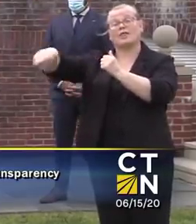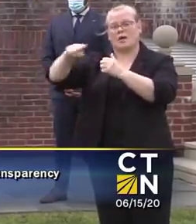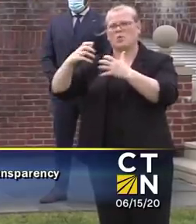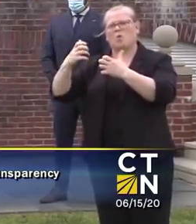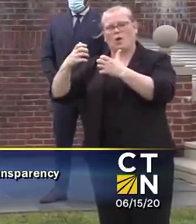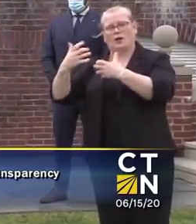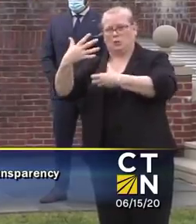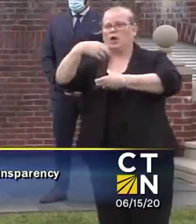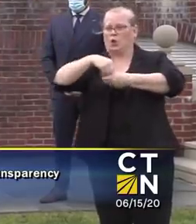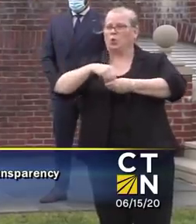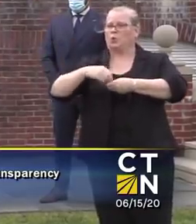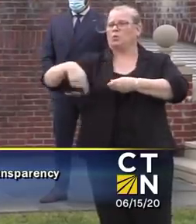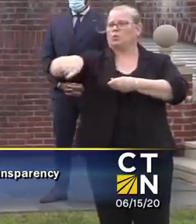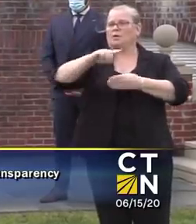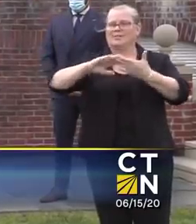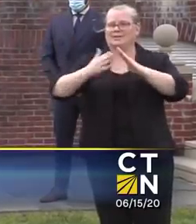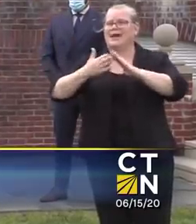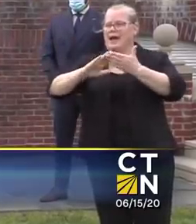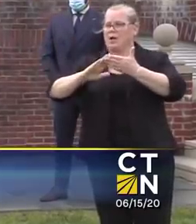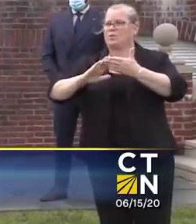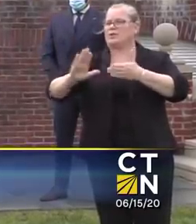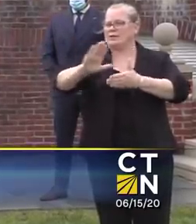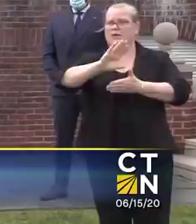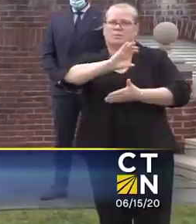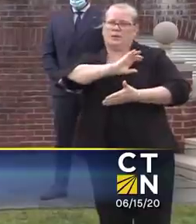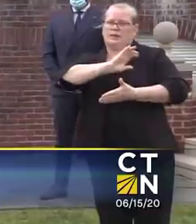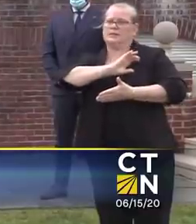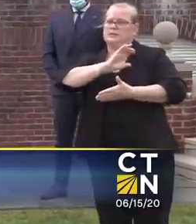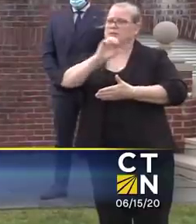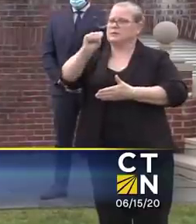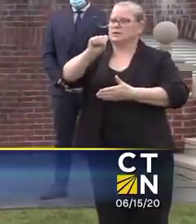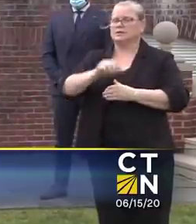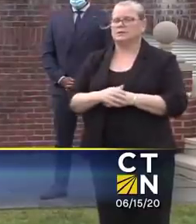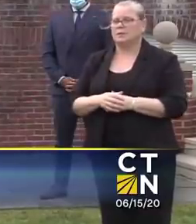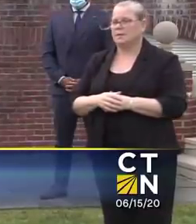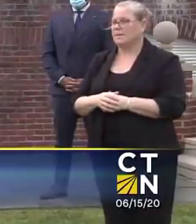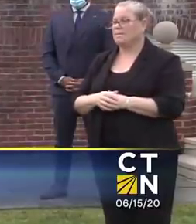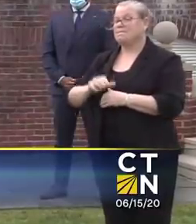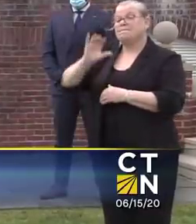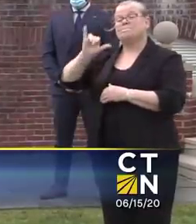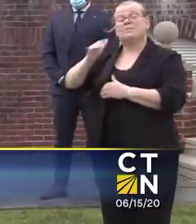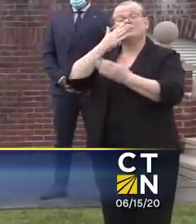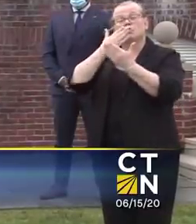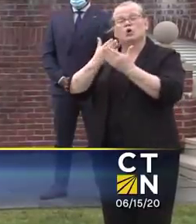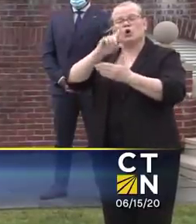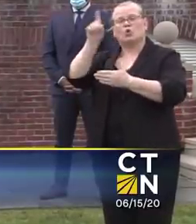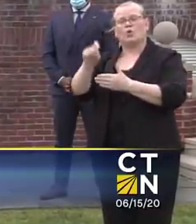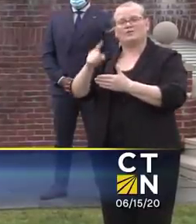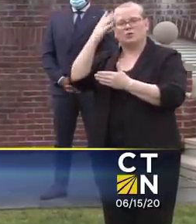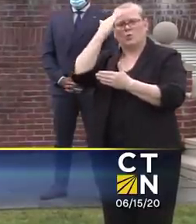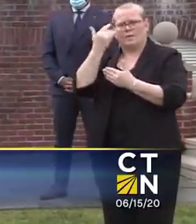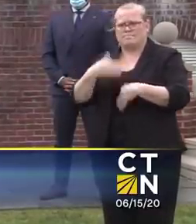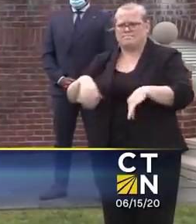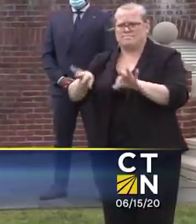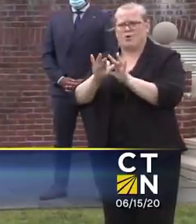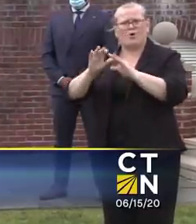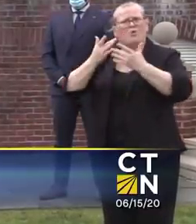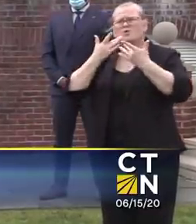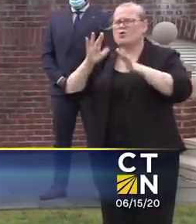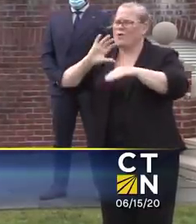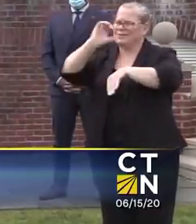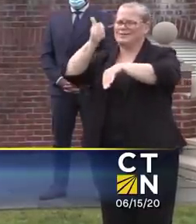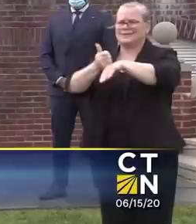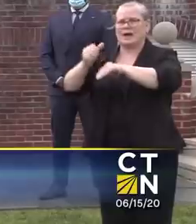Yeah. That's a really good question, because I think it's key that we do not create two types of policing here in Connecticut, state police